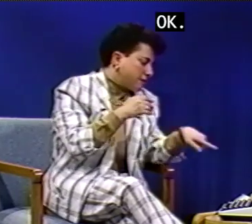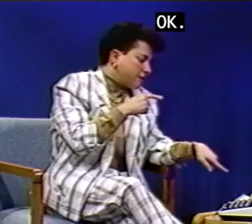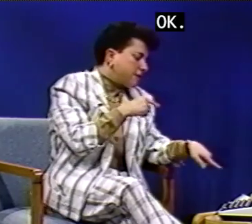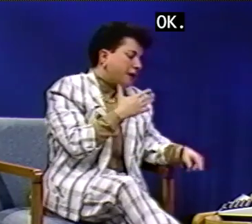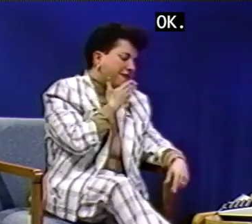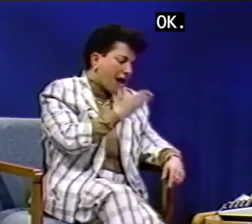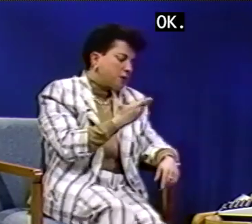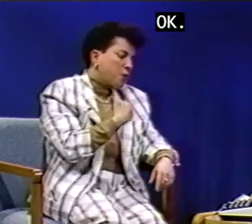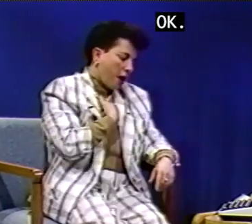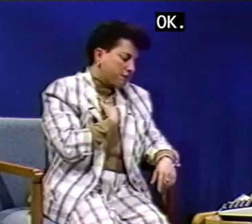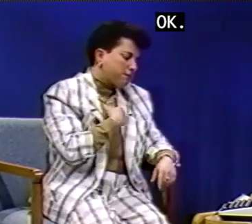Okay.